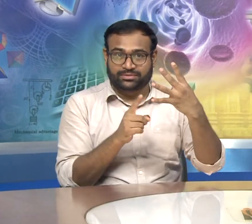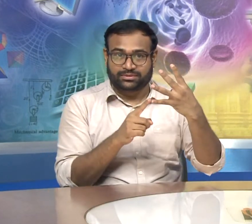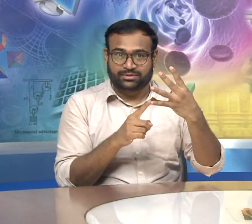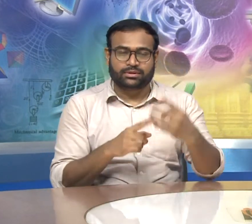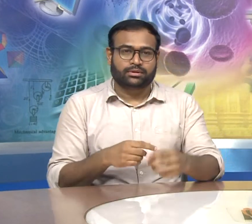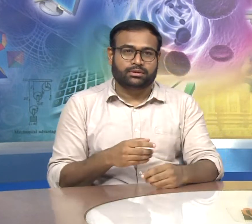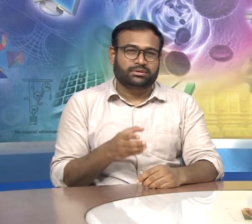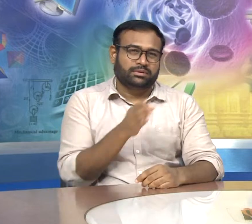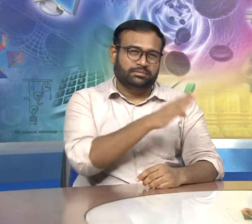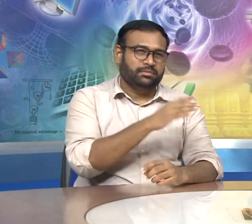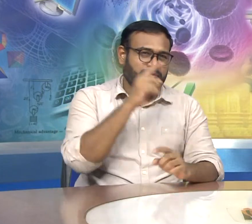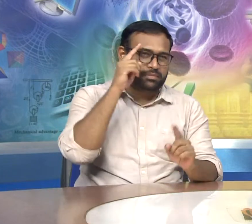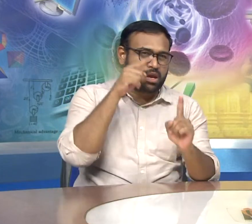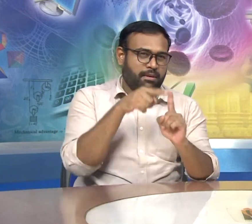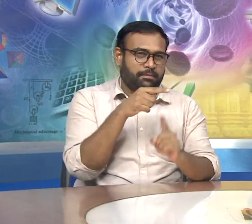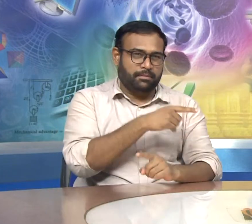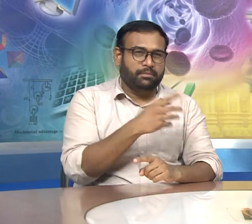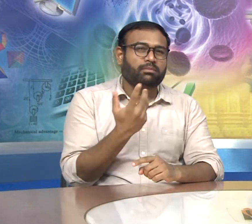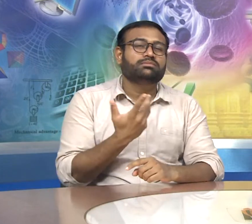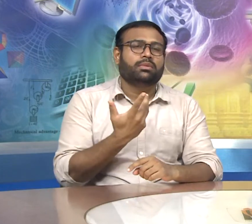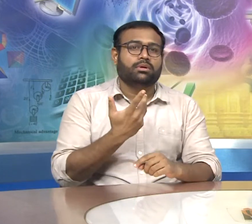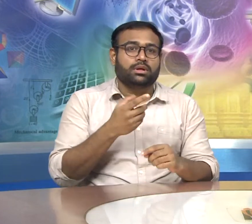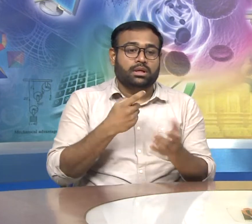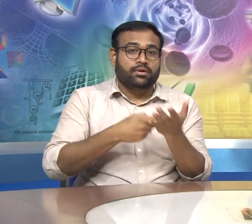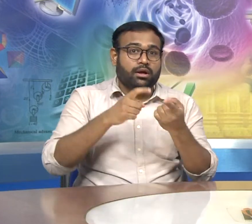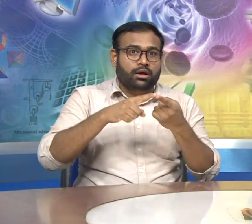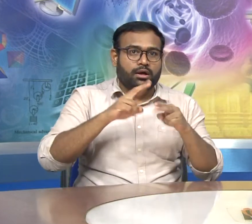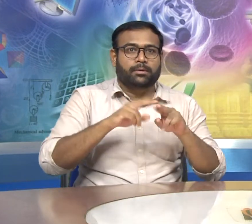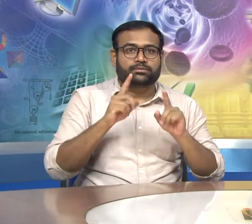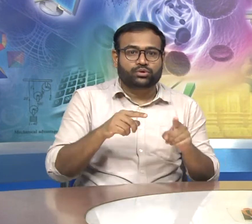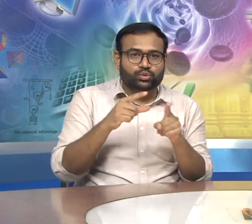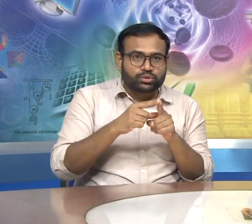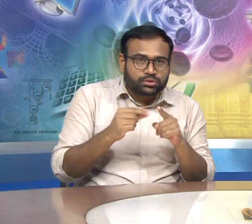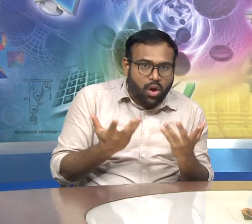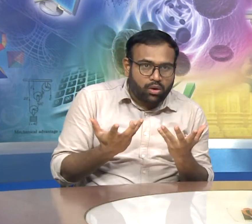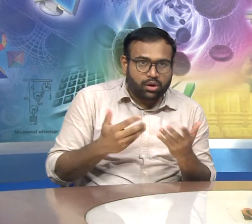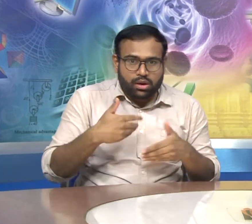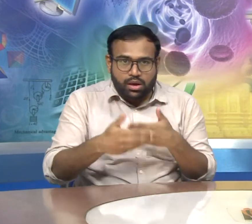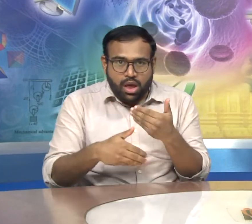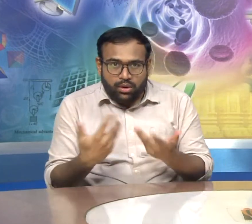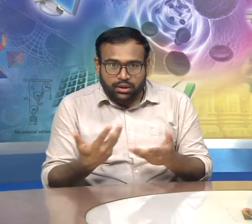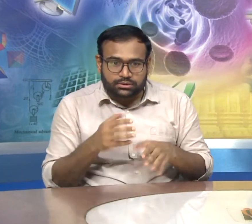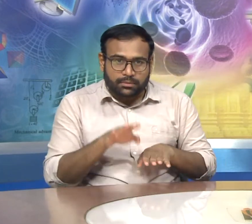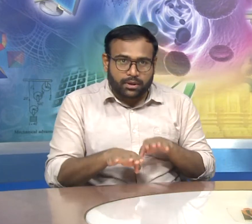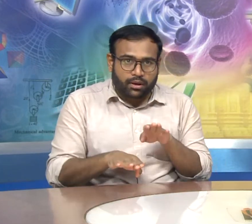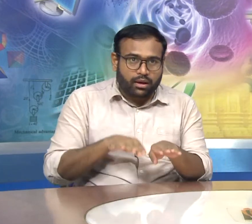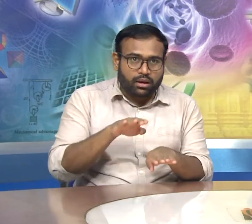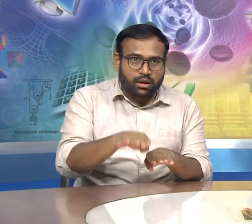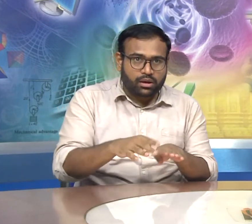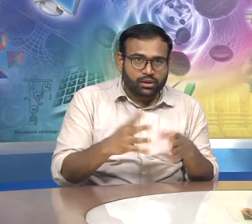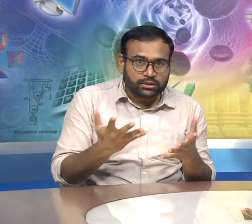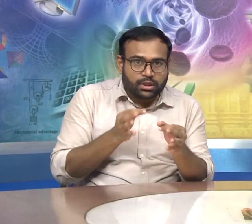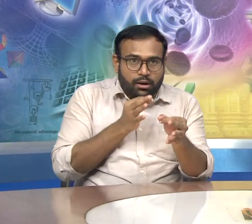In reference service, fourth is aim is to instruct the user.